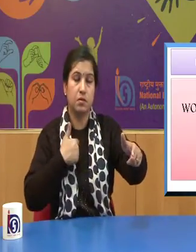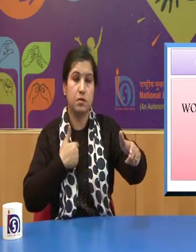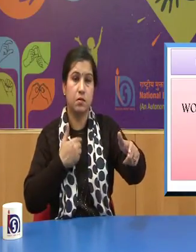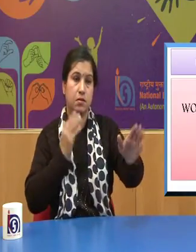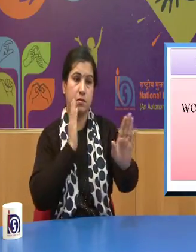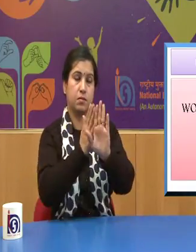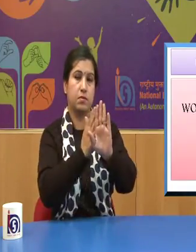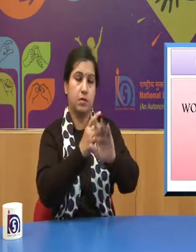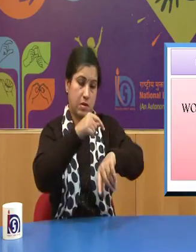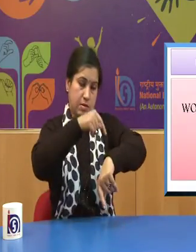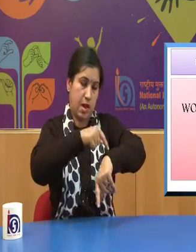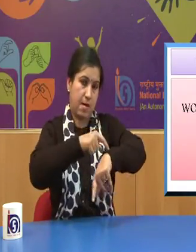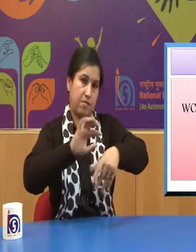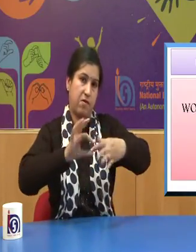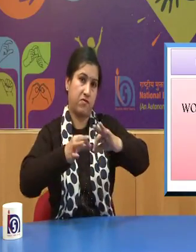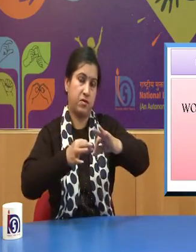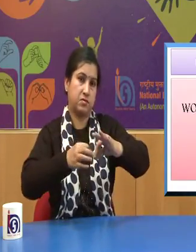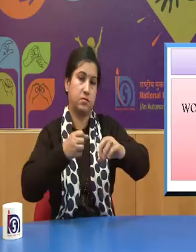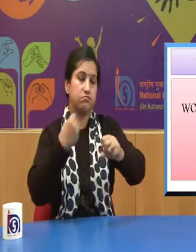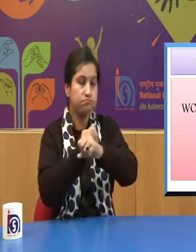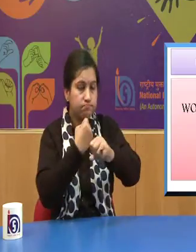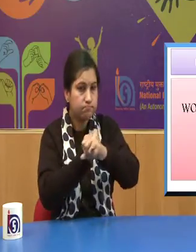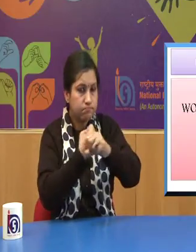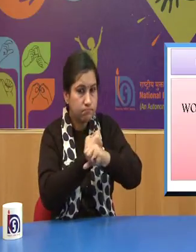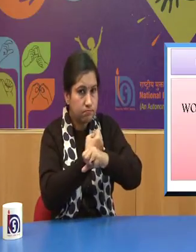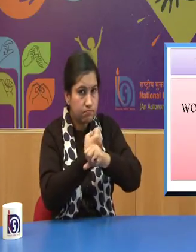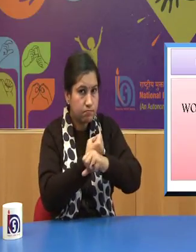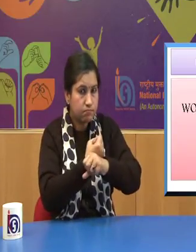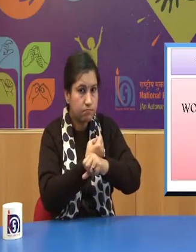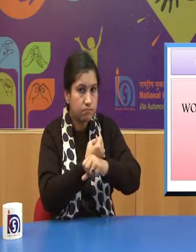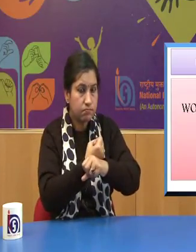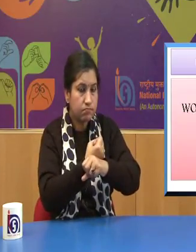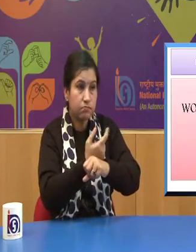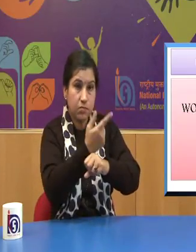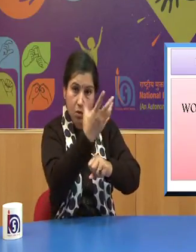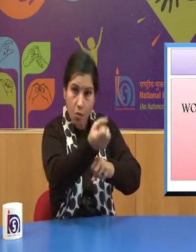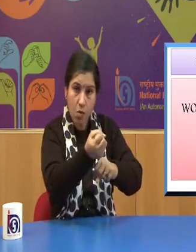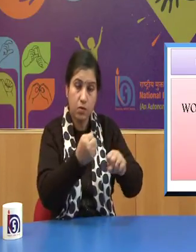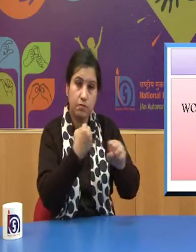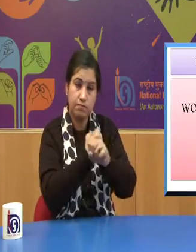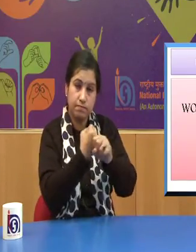others on a contract basis for a fixed period of time.